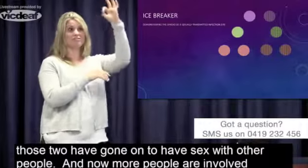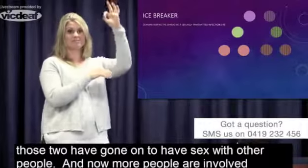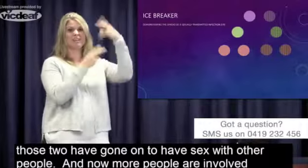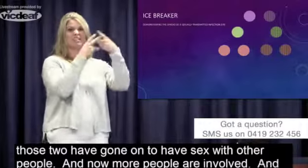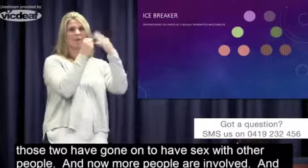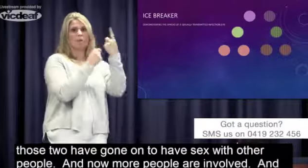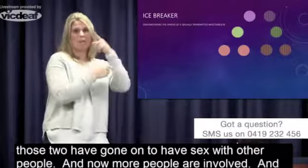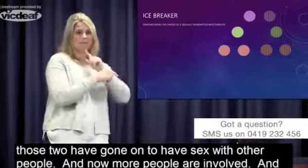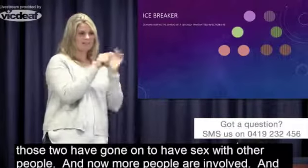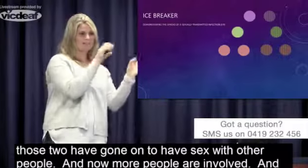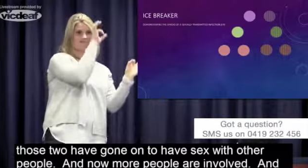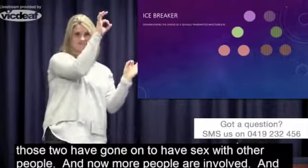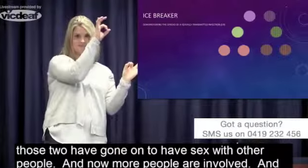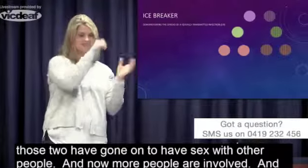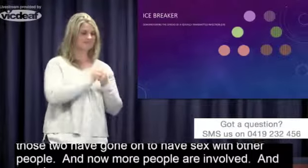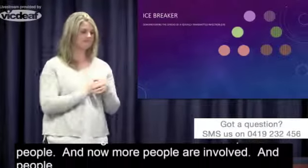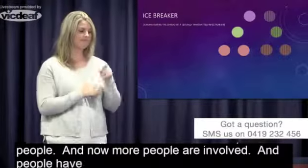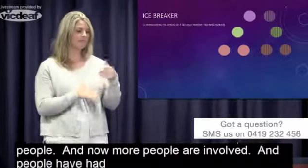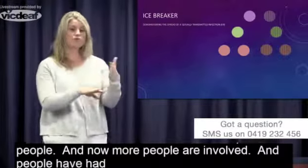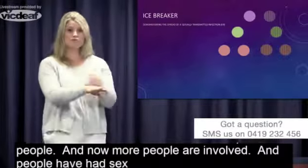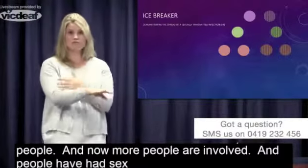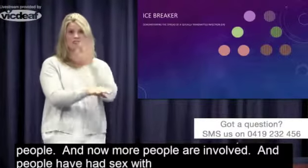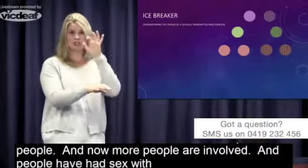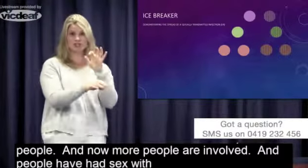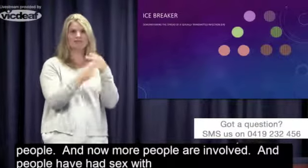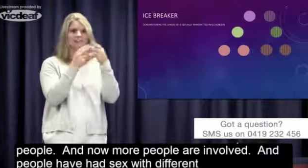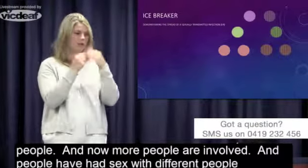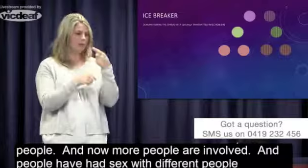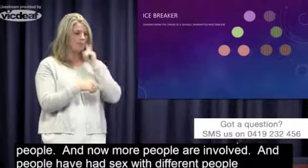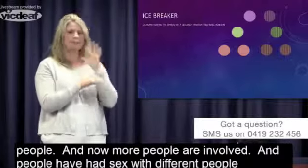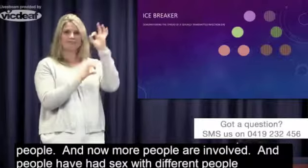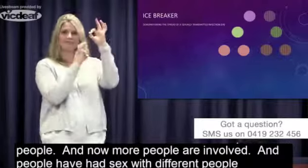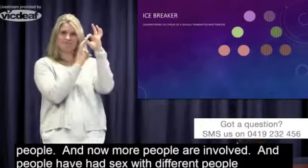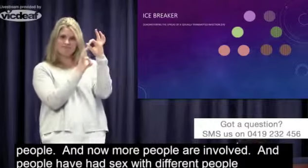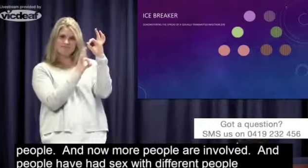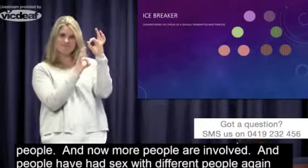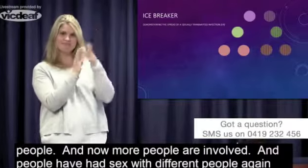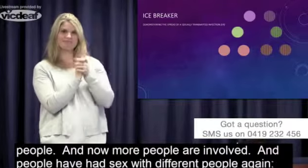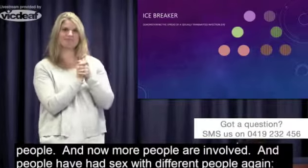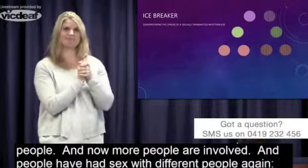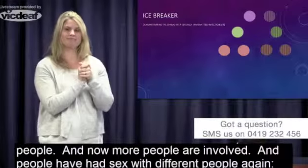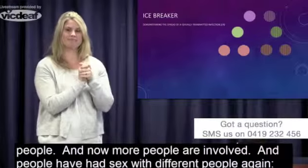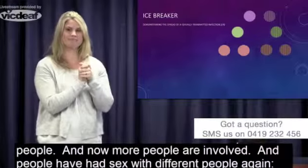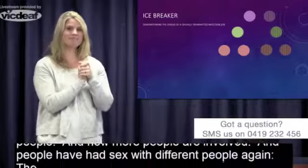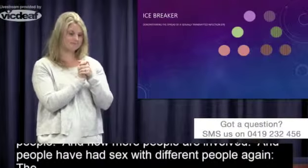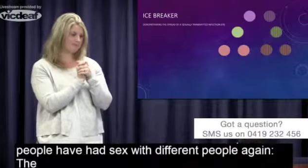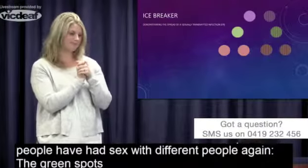people have had sex with different people again. So the green spots have had sex with the pink dots.